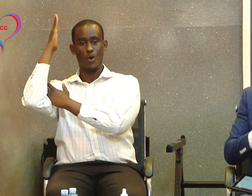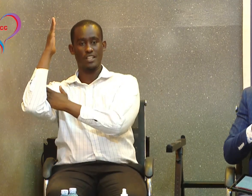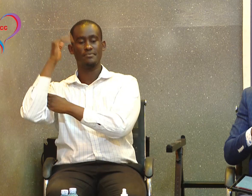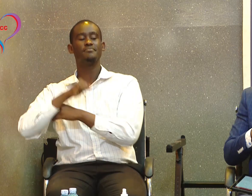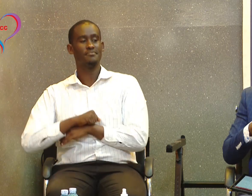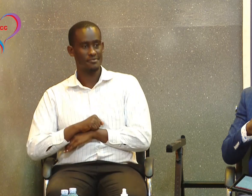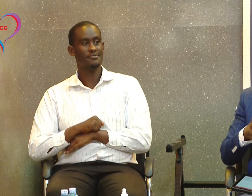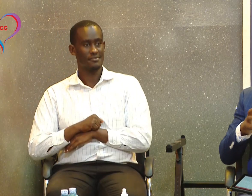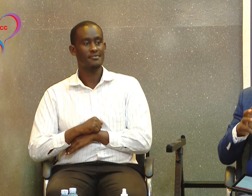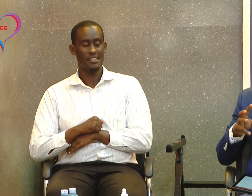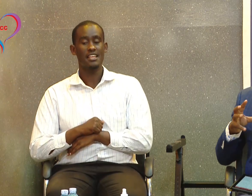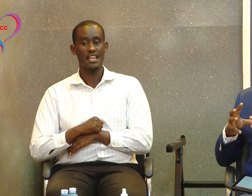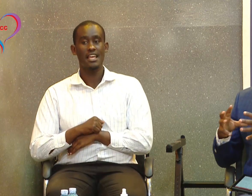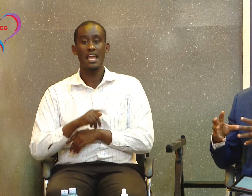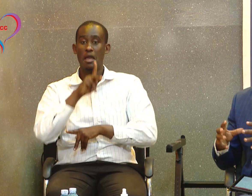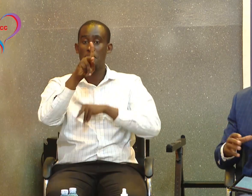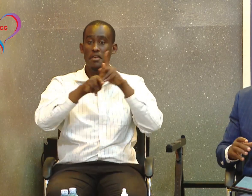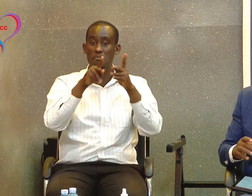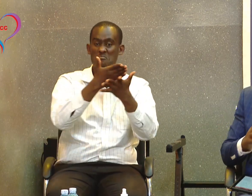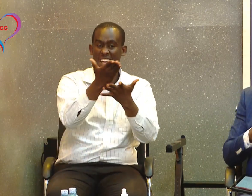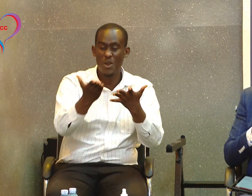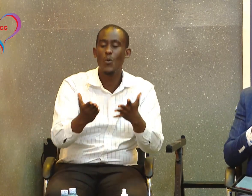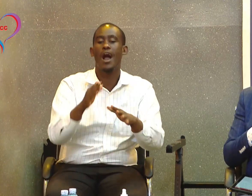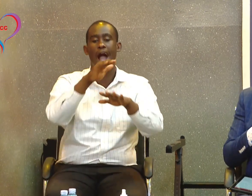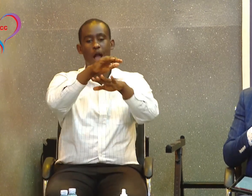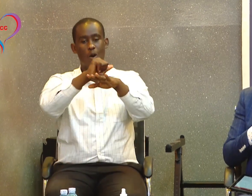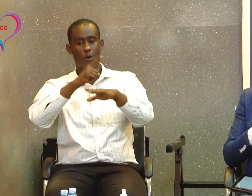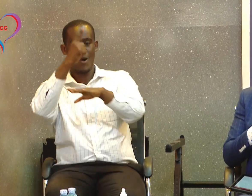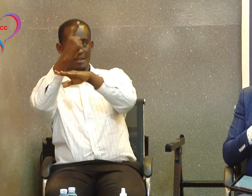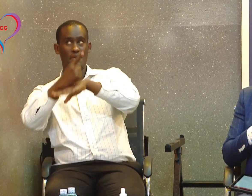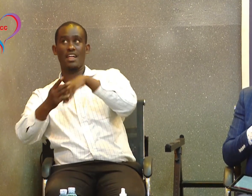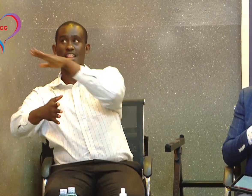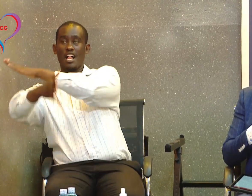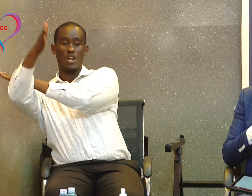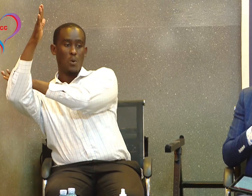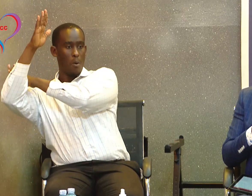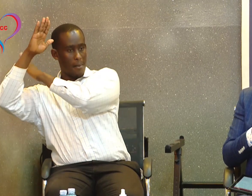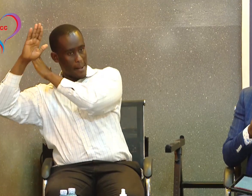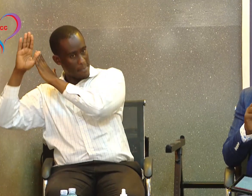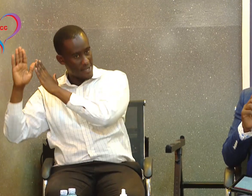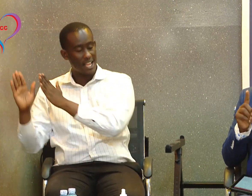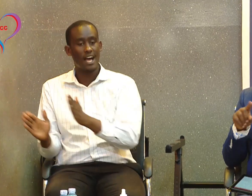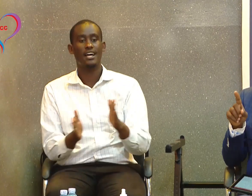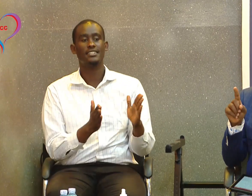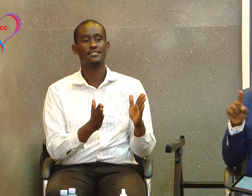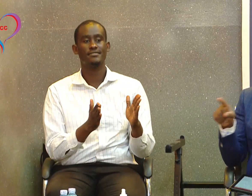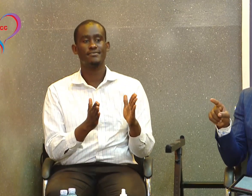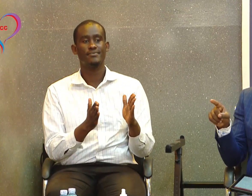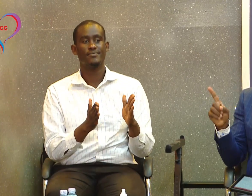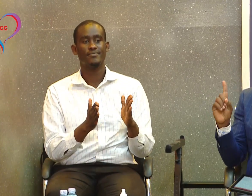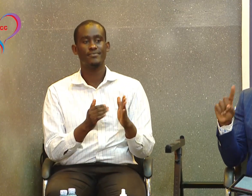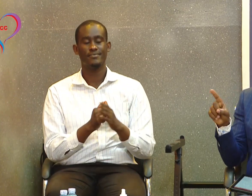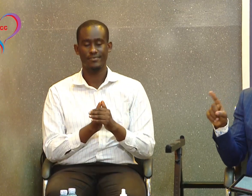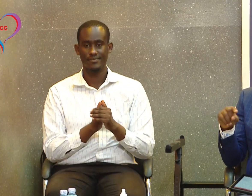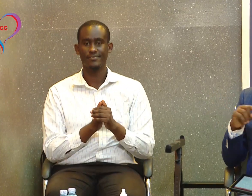called according to his purpose. Era abayitirwa kuchigendererwa ki. So there comes another